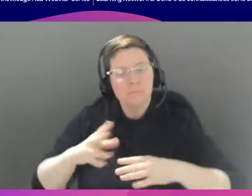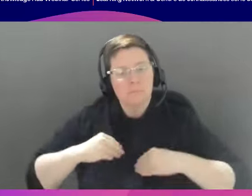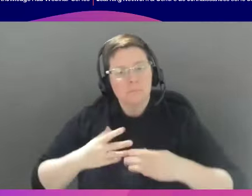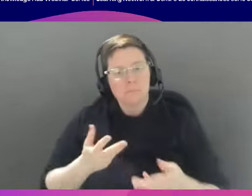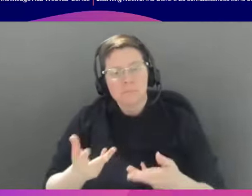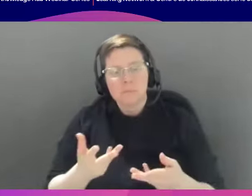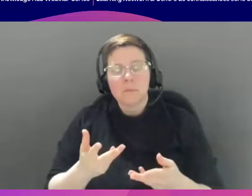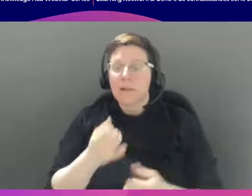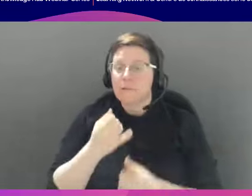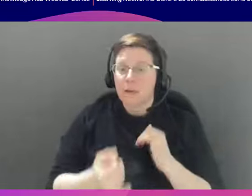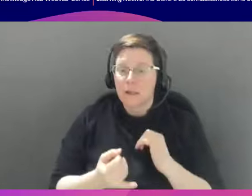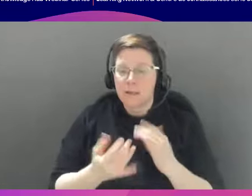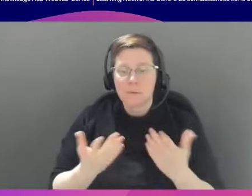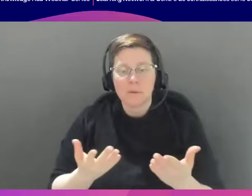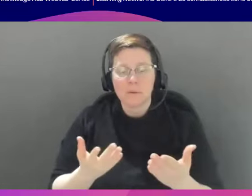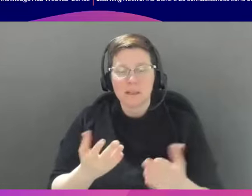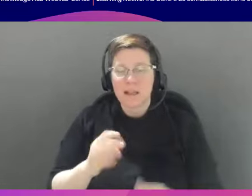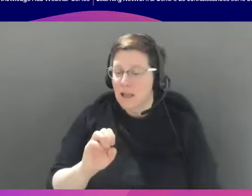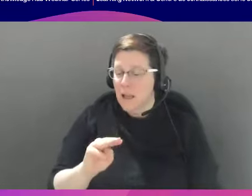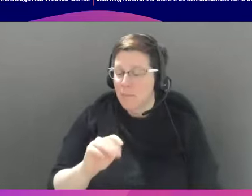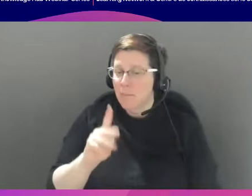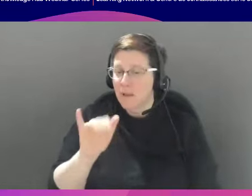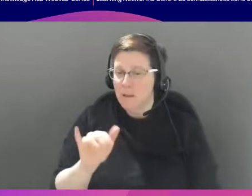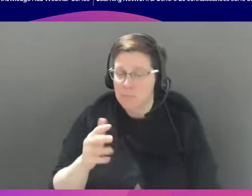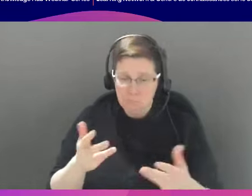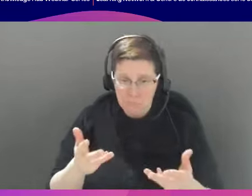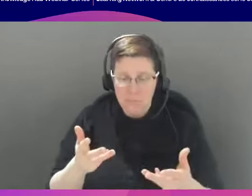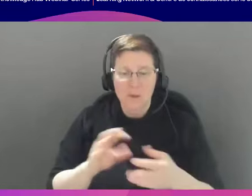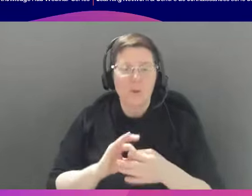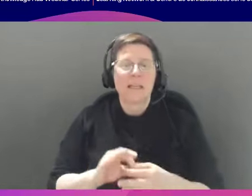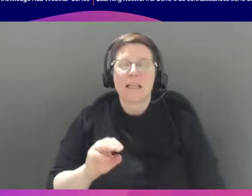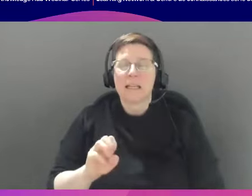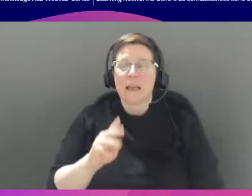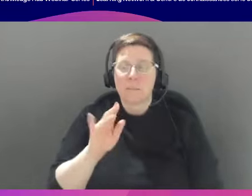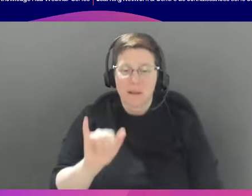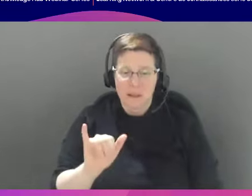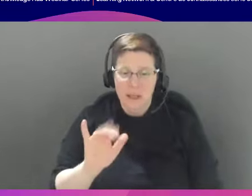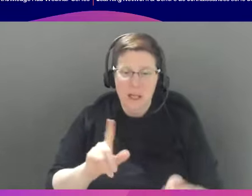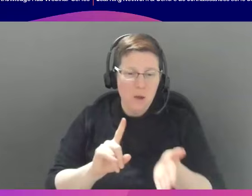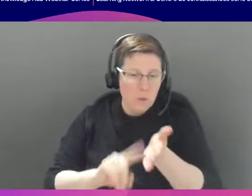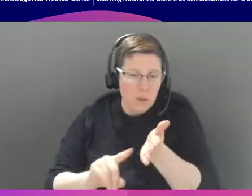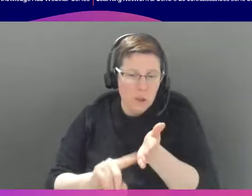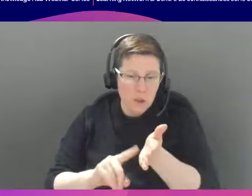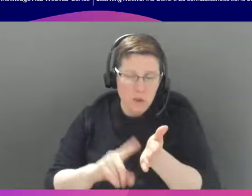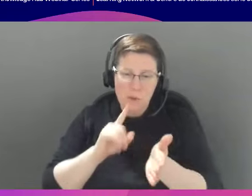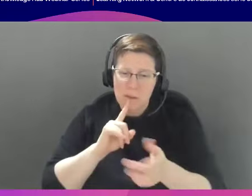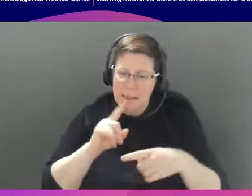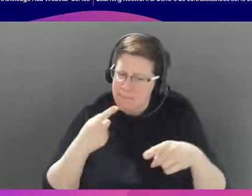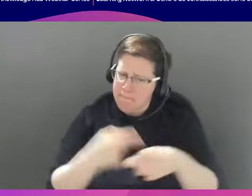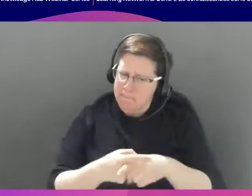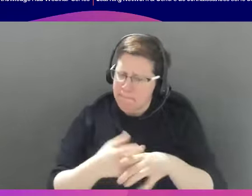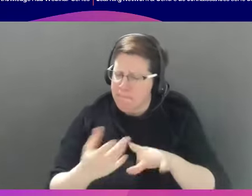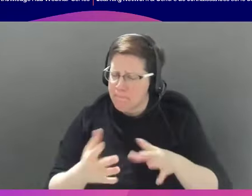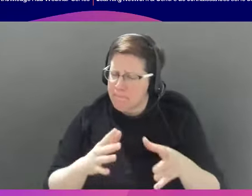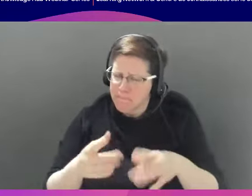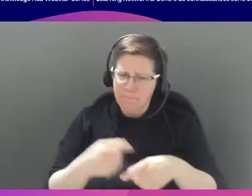And finally, what about empathy? When it comes to the empathy question, the literature is quite conflicted.